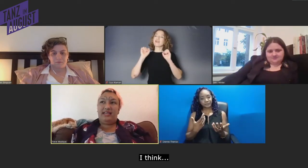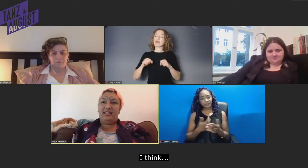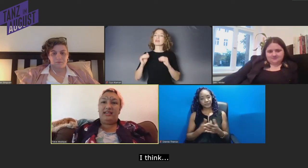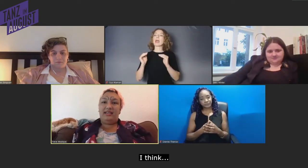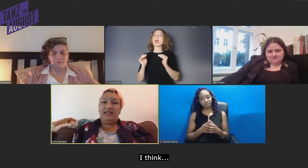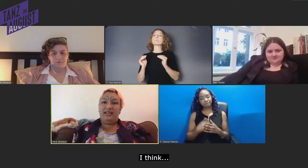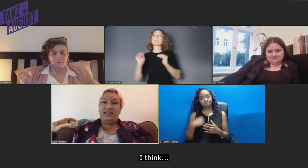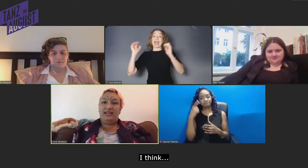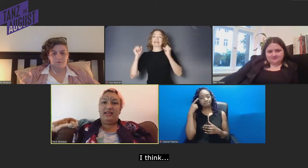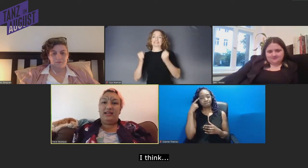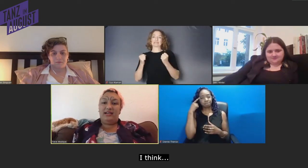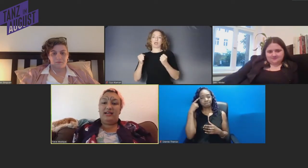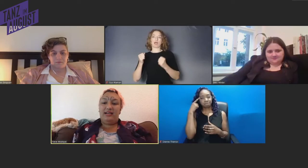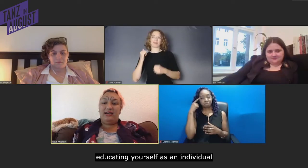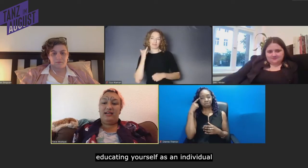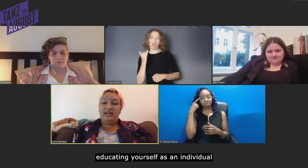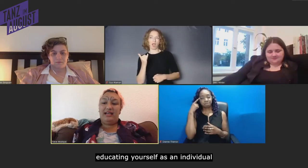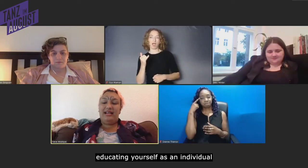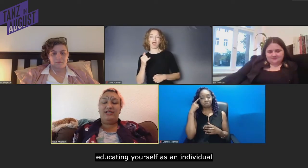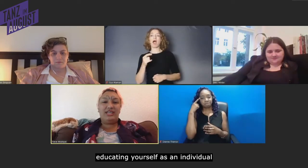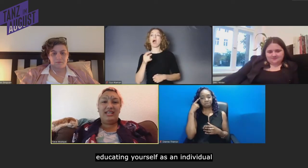think